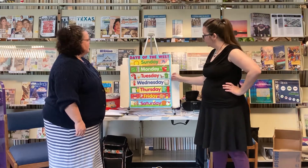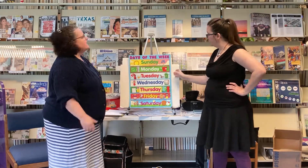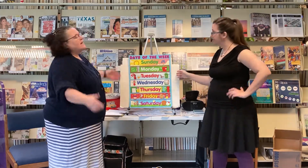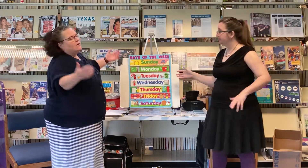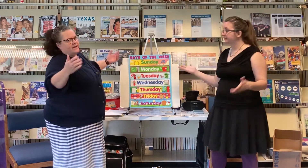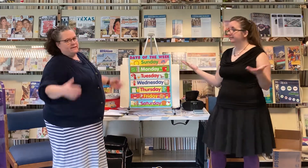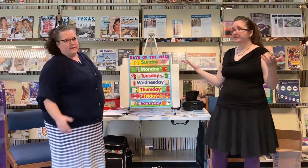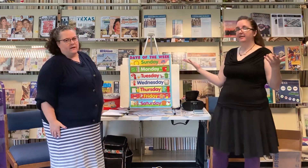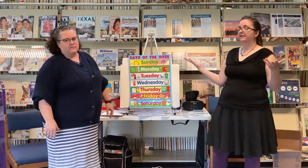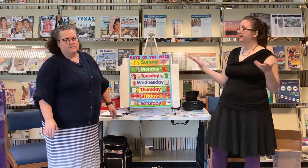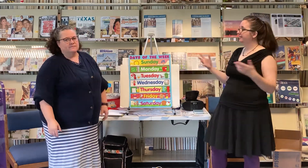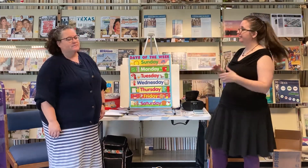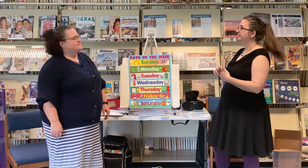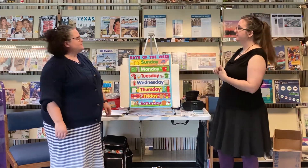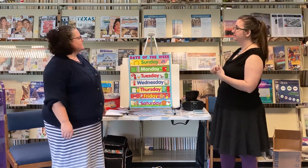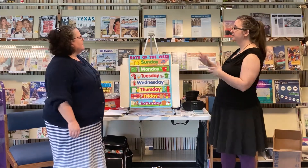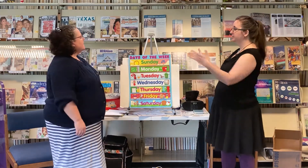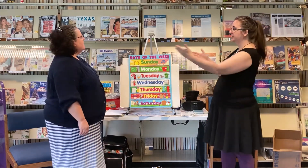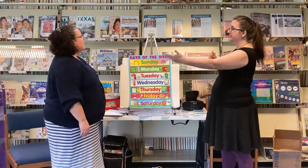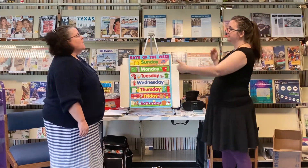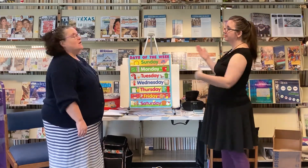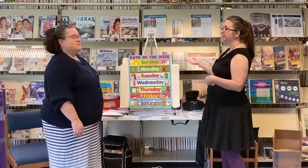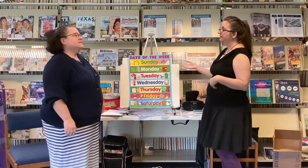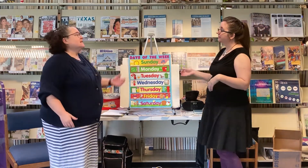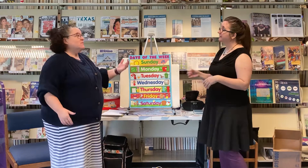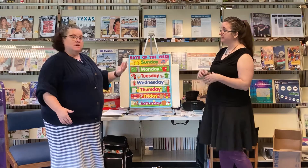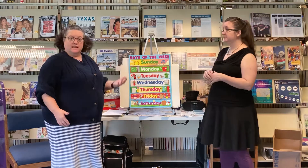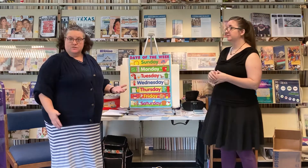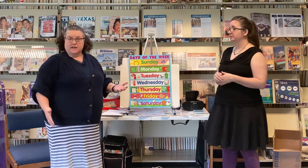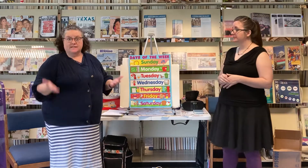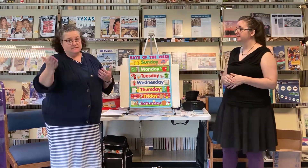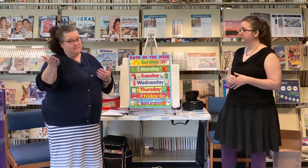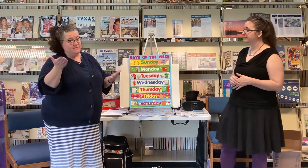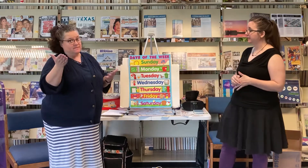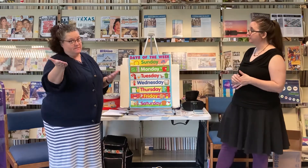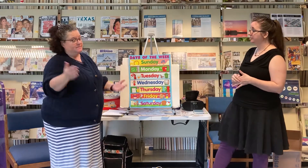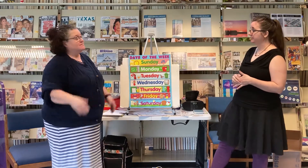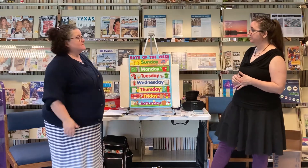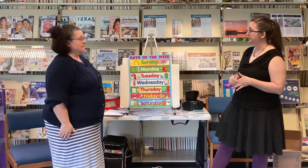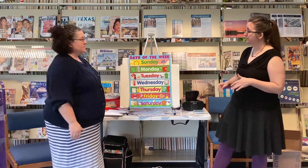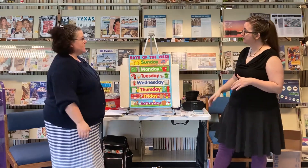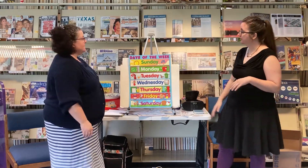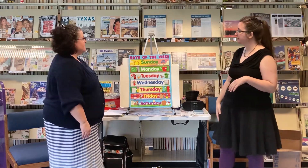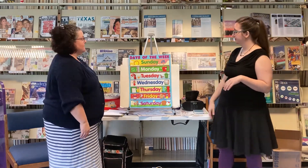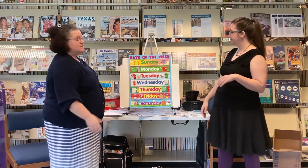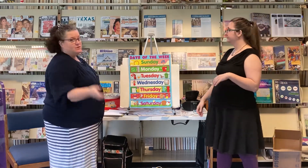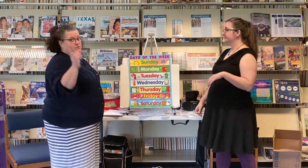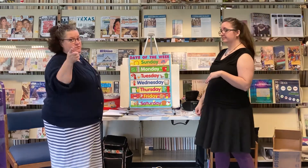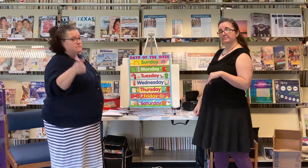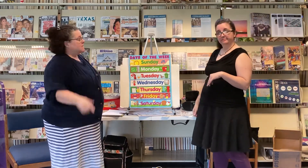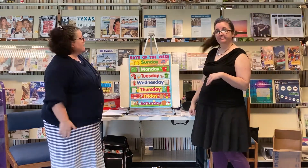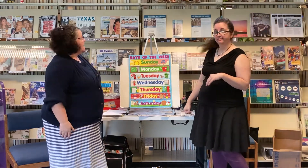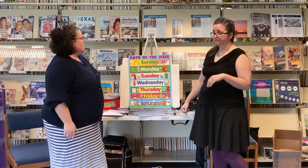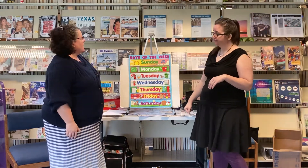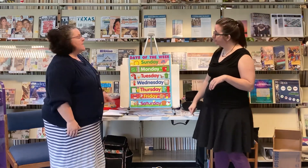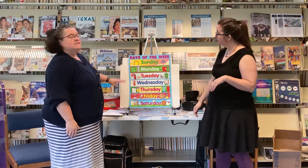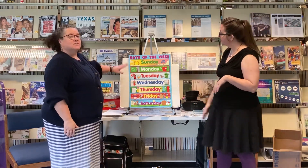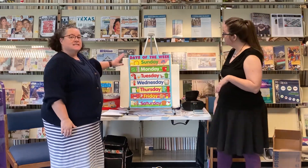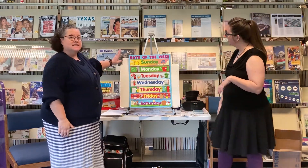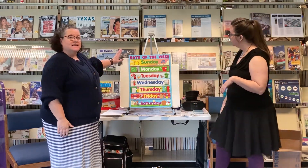Yeah, okay. There we go. Ta-da. Teamwork. Teamwork, that's right. We have to help each other sometimes. That's right. Friends, you too. Mm-hmm. All right, so let's say the